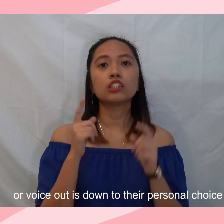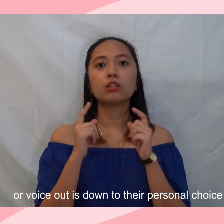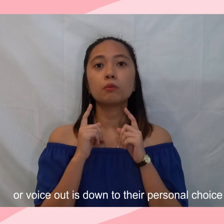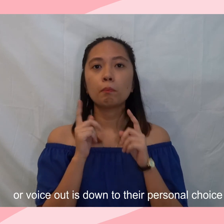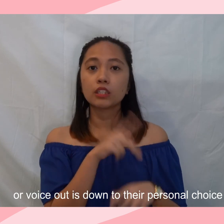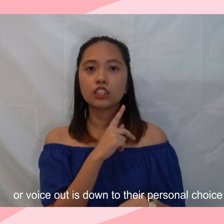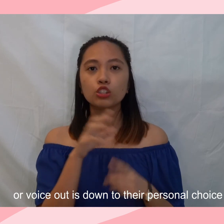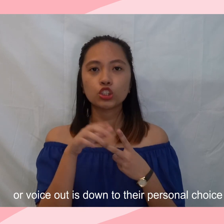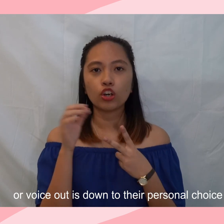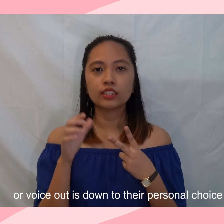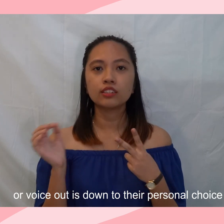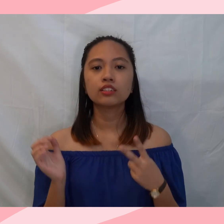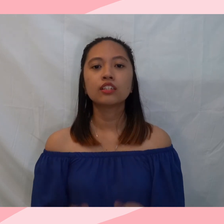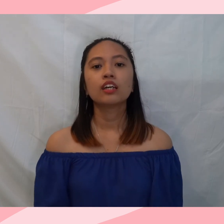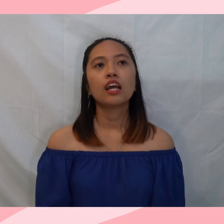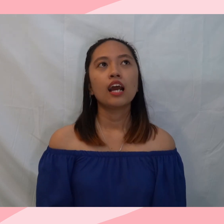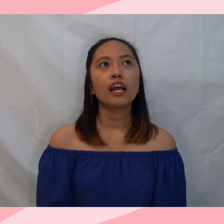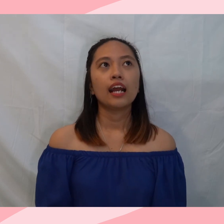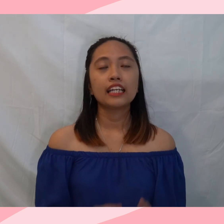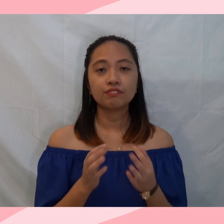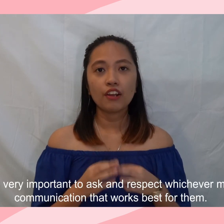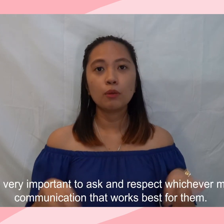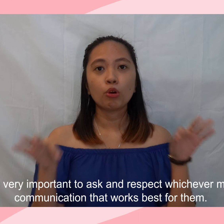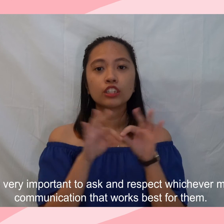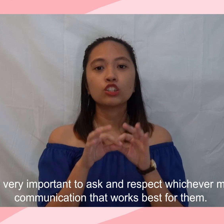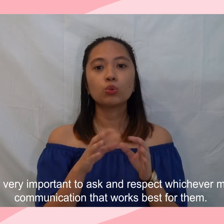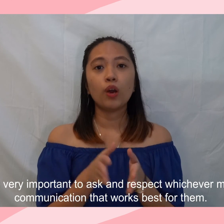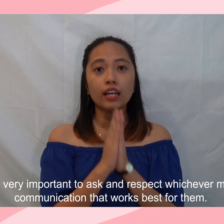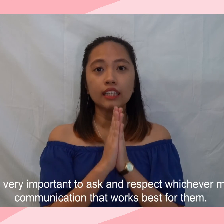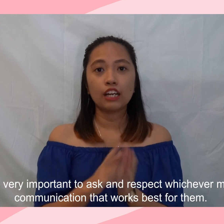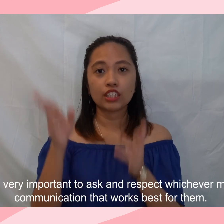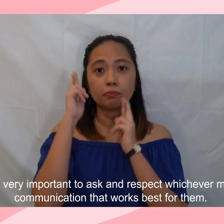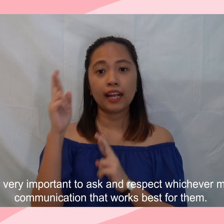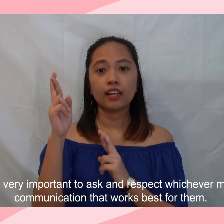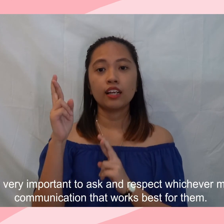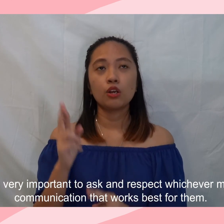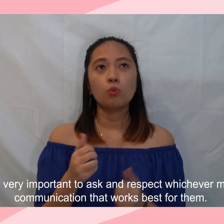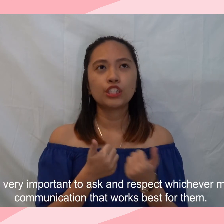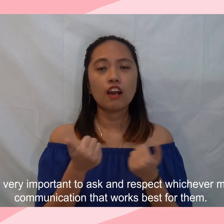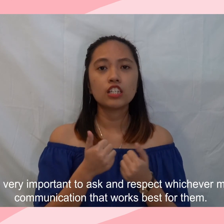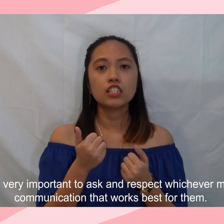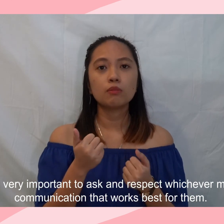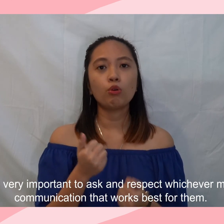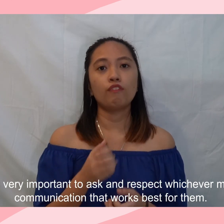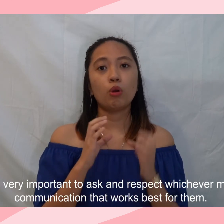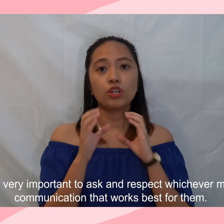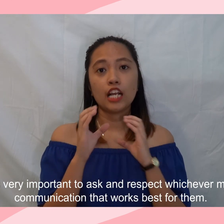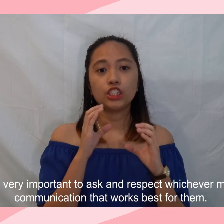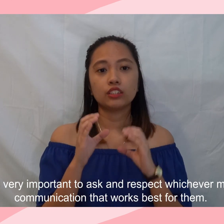the personal choice, and it's very important to ask and respect whichever mode of communication